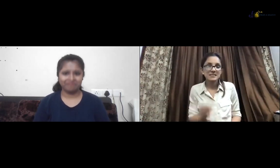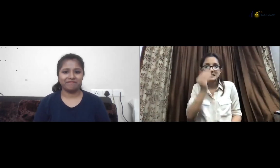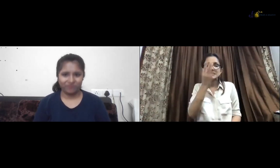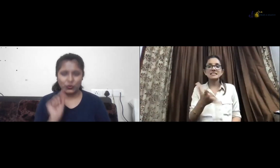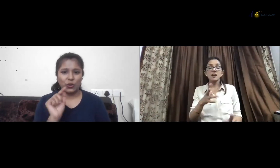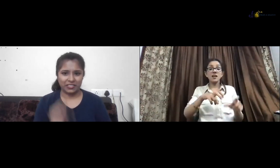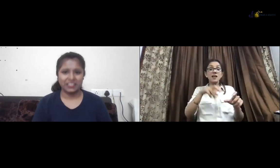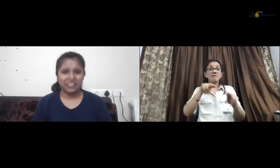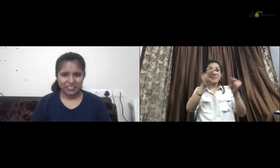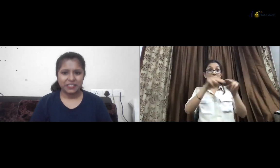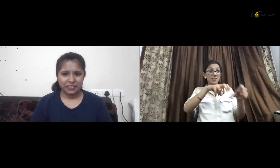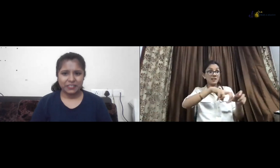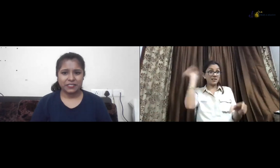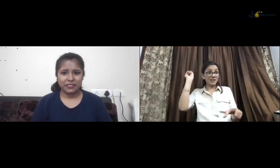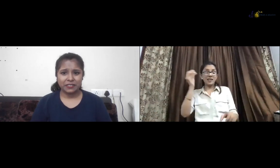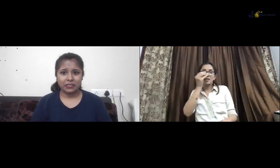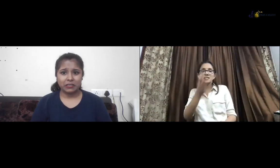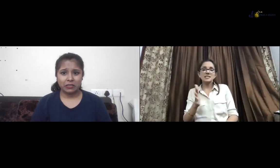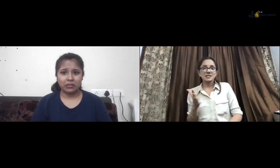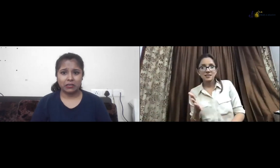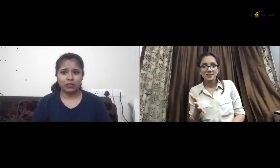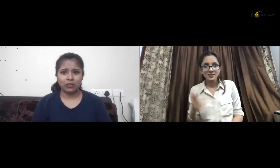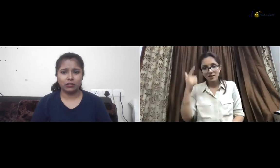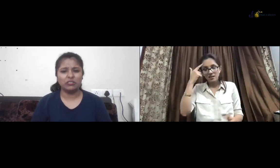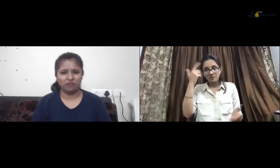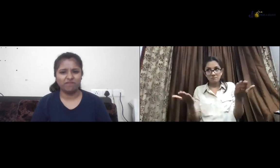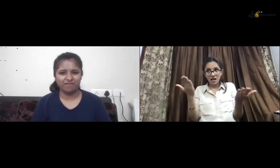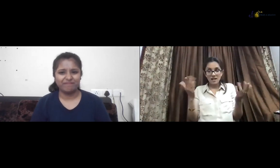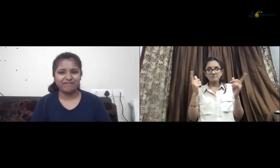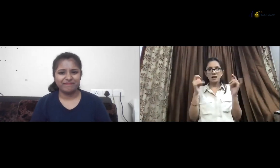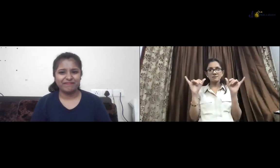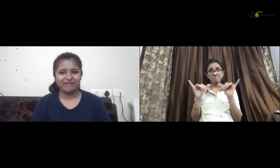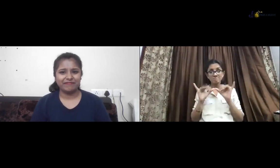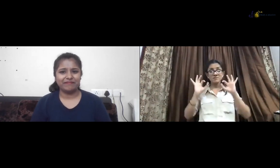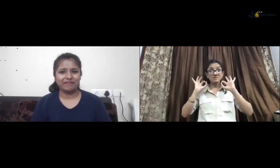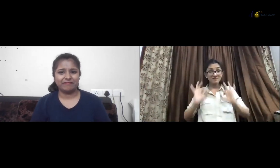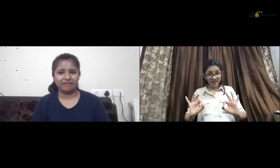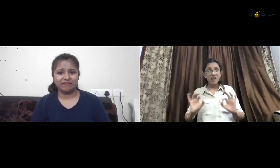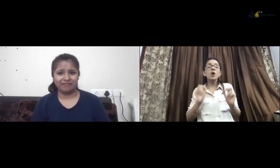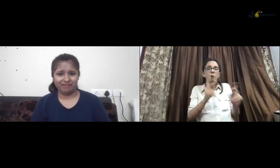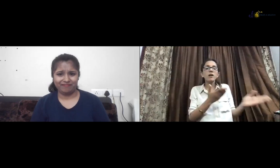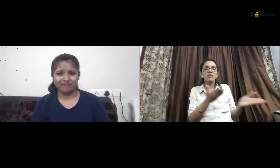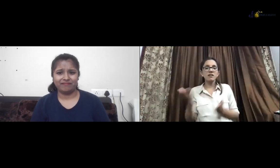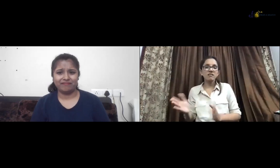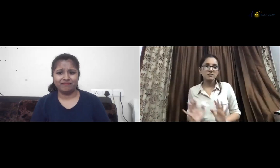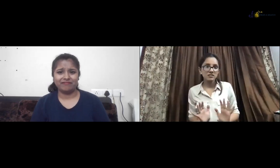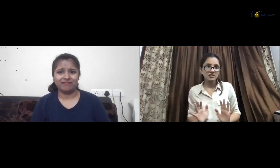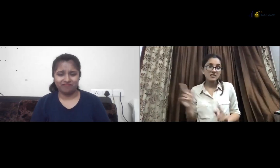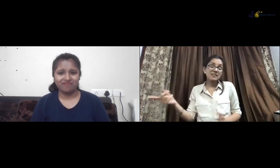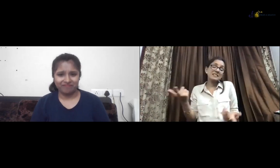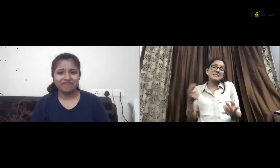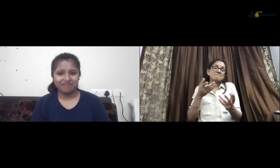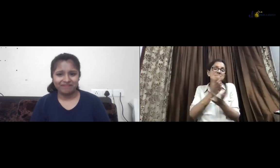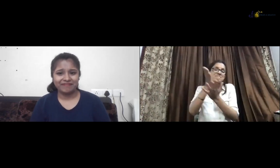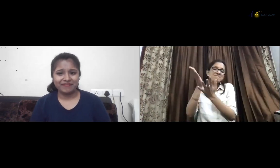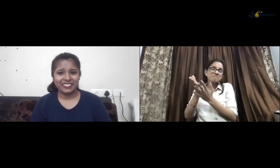not aware. That could be the situation also. So they can't. It's not easy to quit the family. So they have to balance all of the things. If they feel that